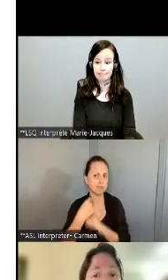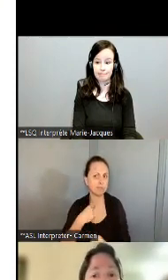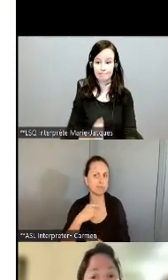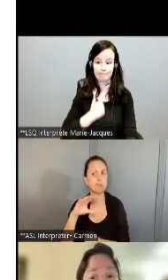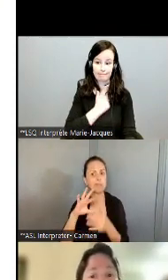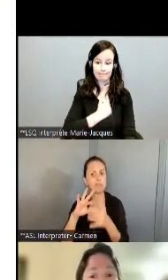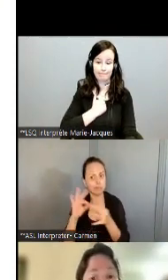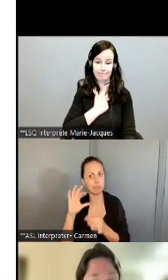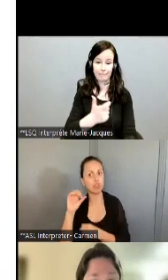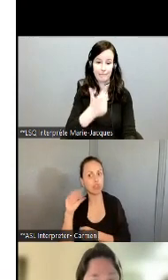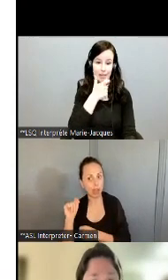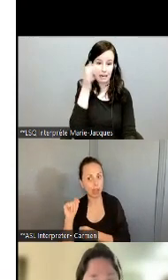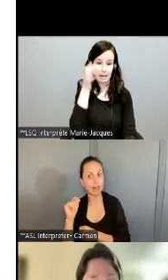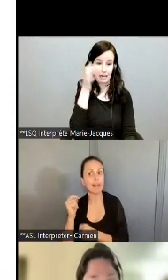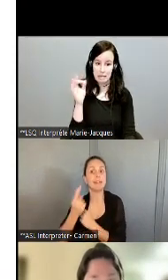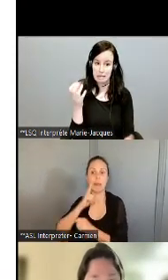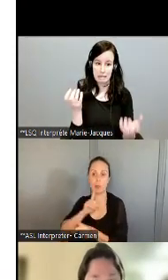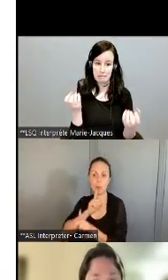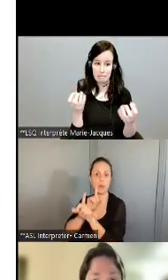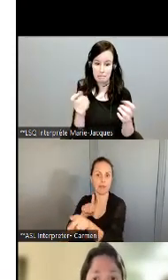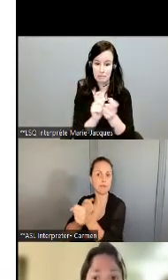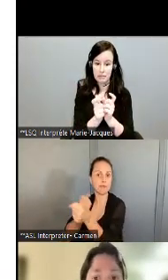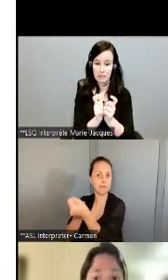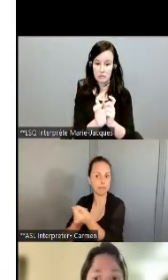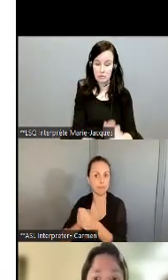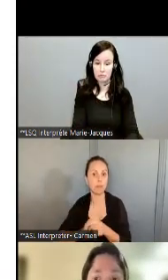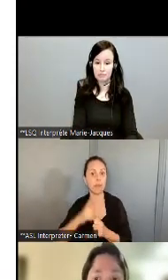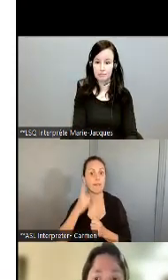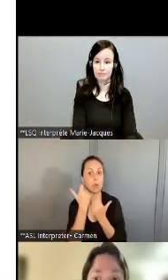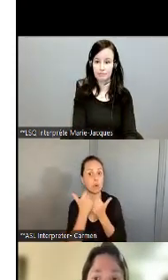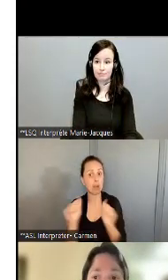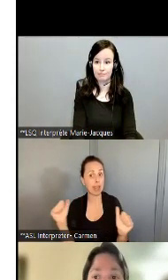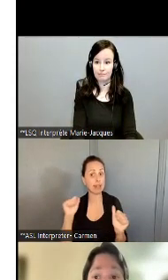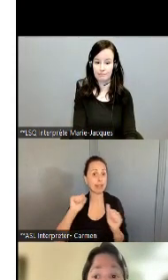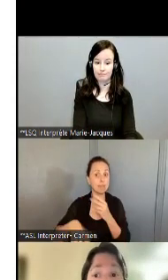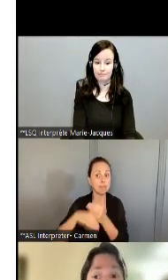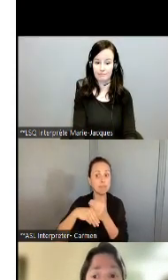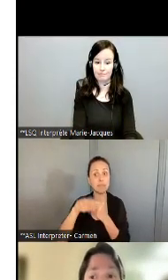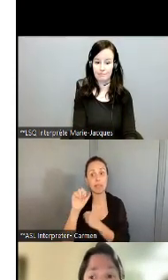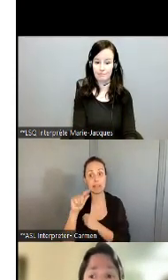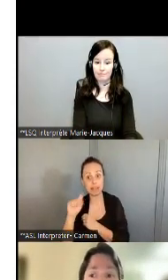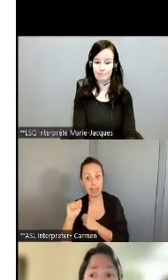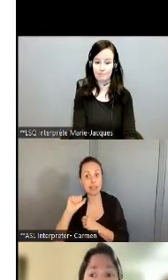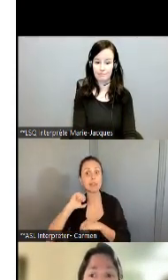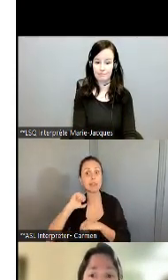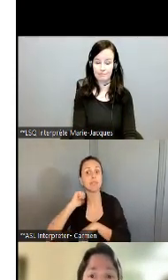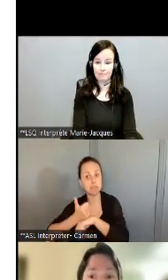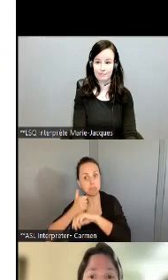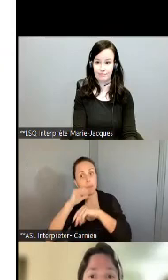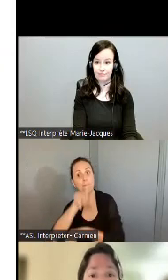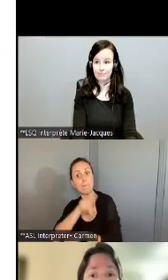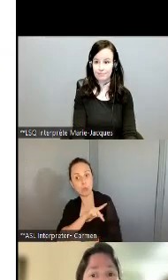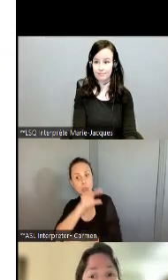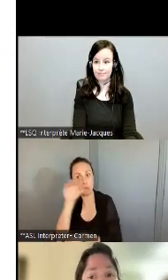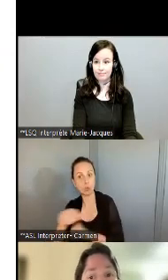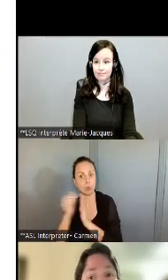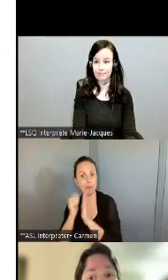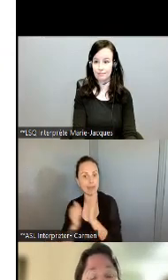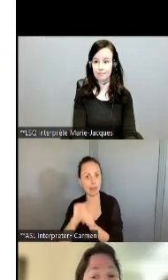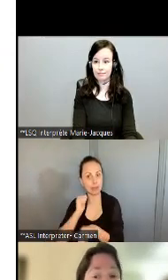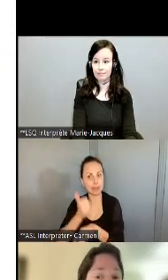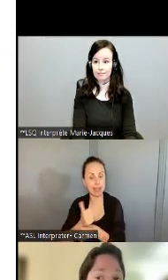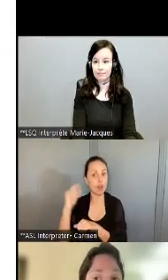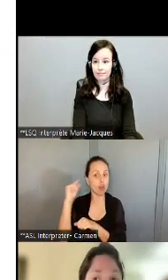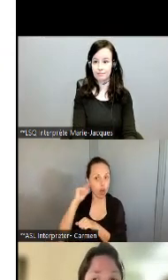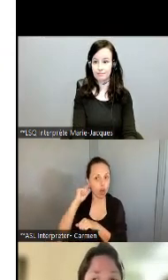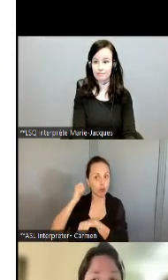chat and someone will assist you. For any additional settings, go to your personal Zoom account settings or your audio settings